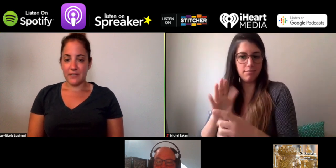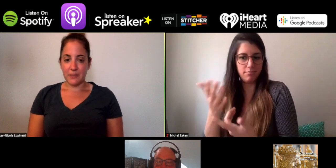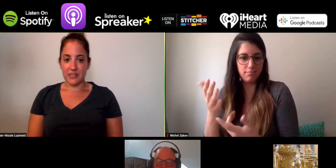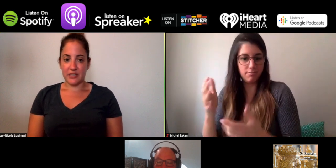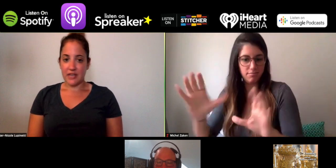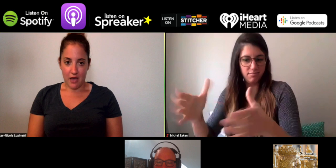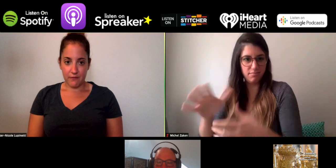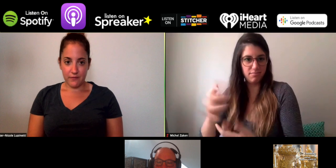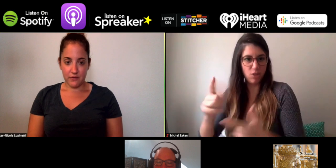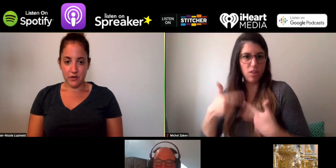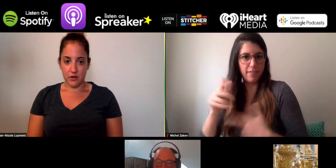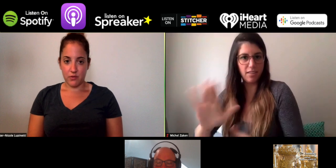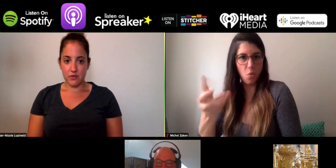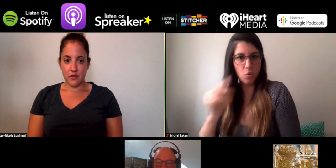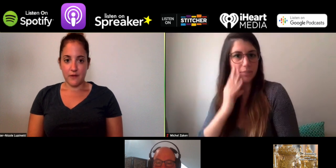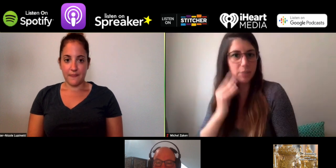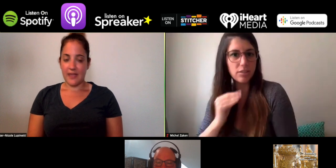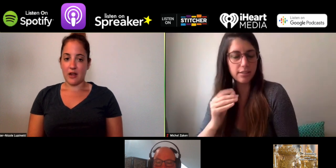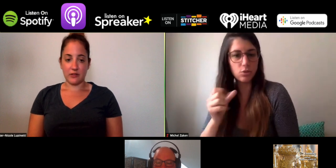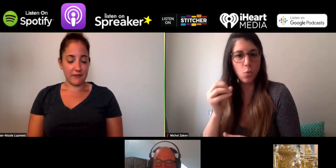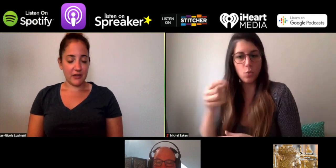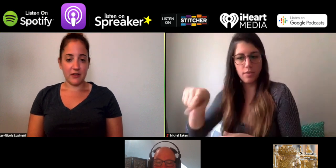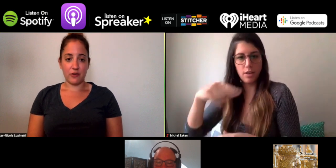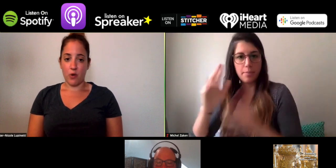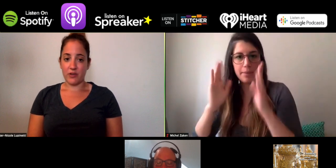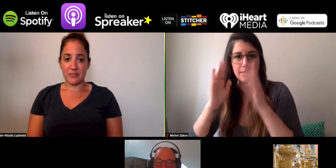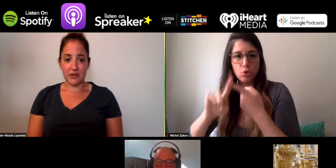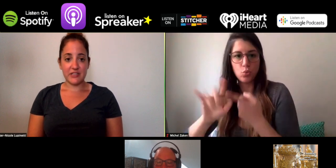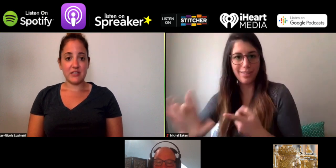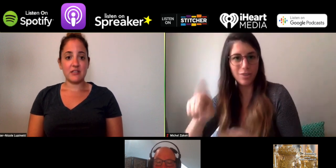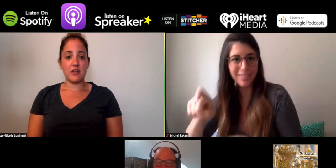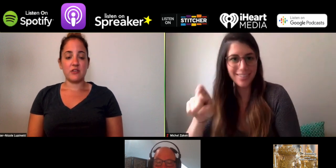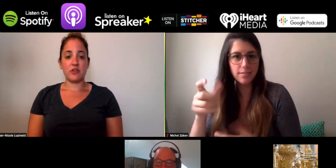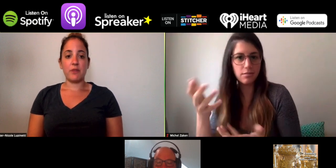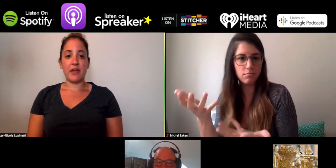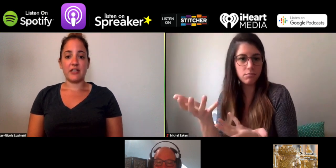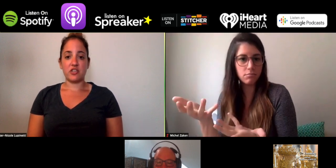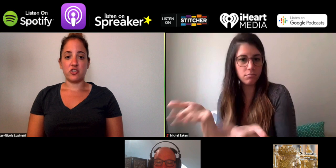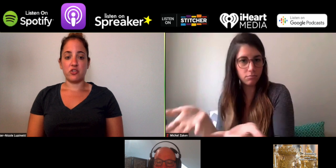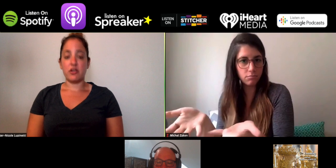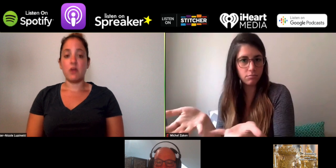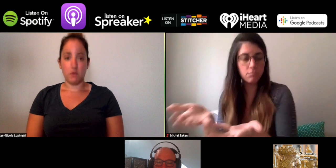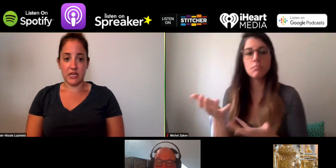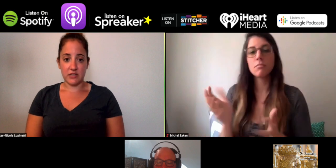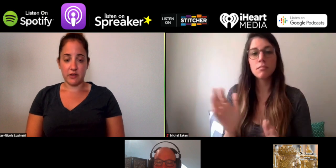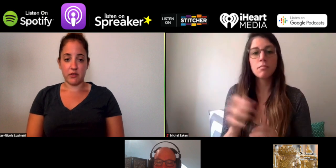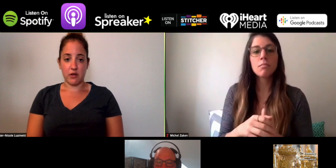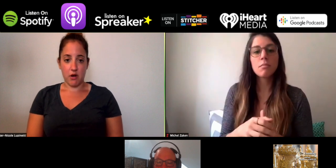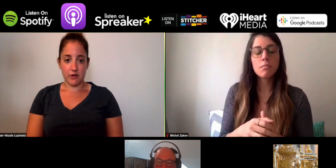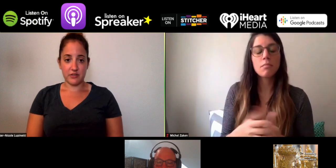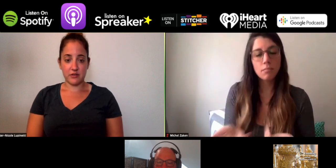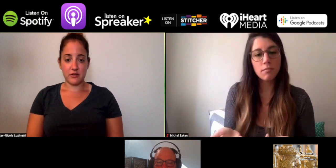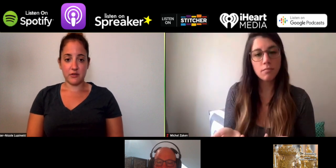life experience that they have. You know, they are living their own experiences. So they're paying attention to their own needs rather